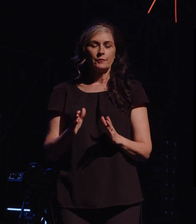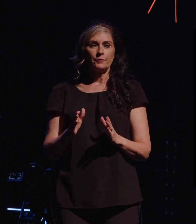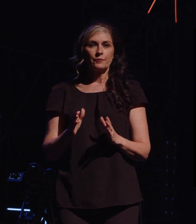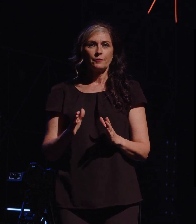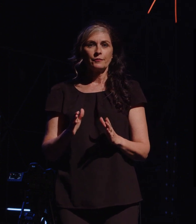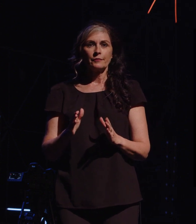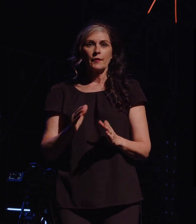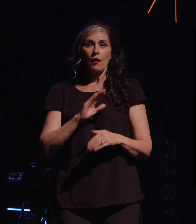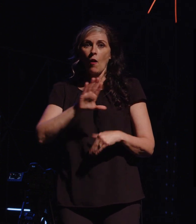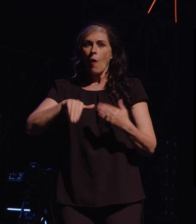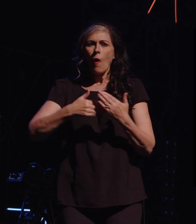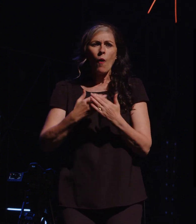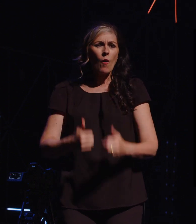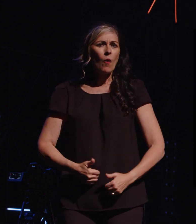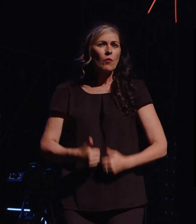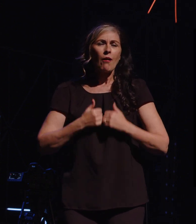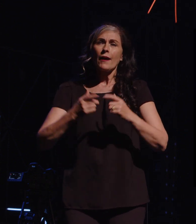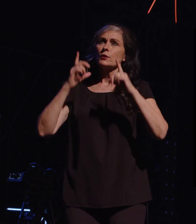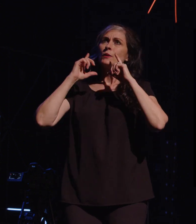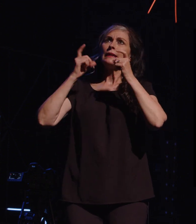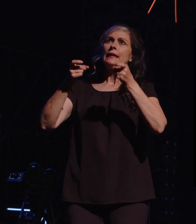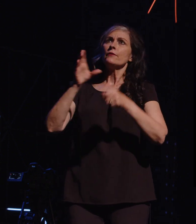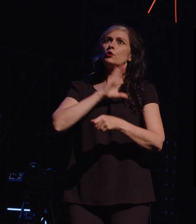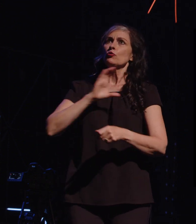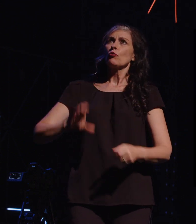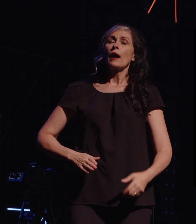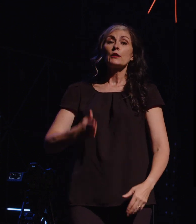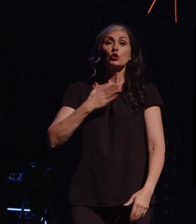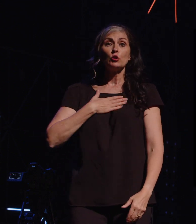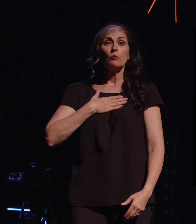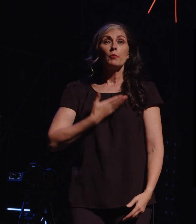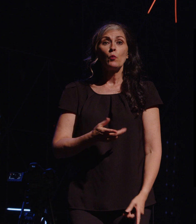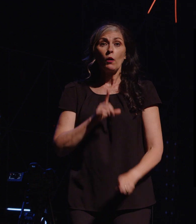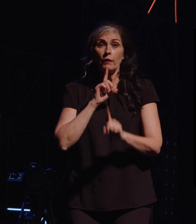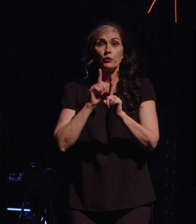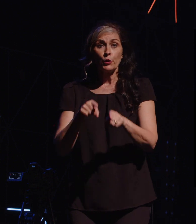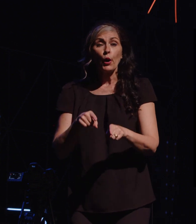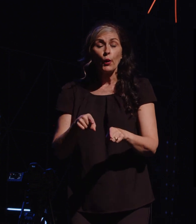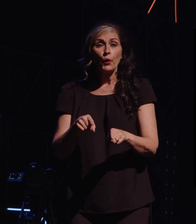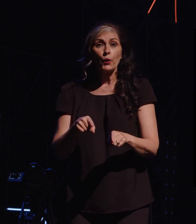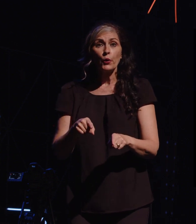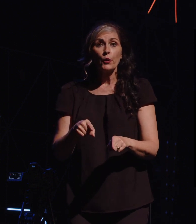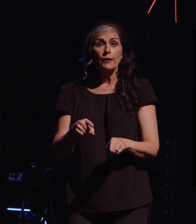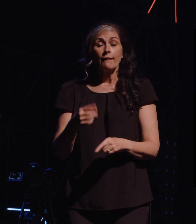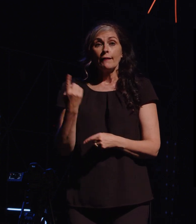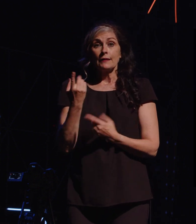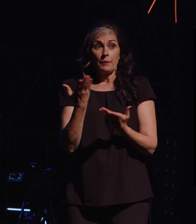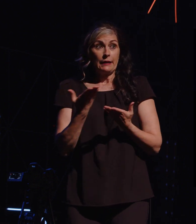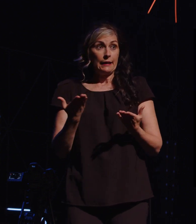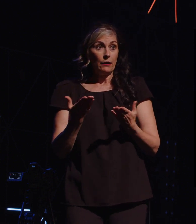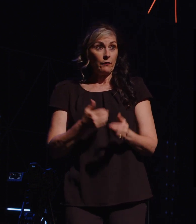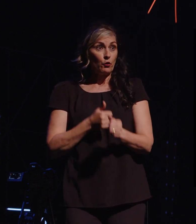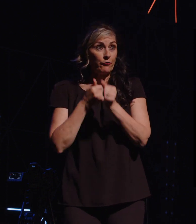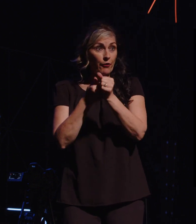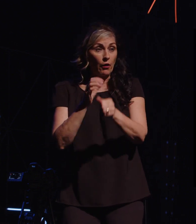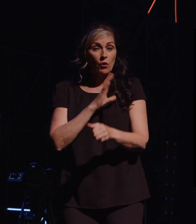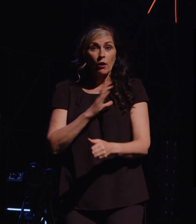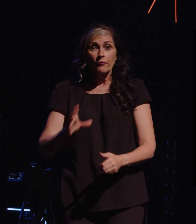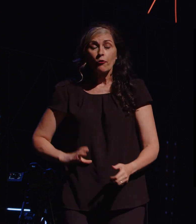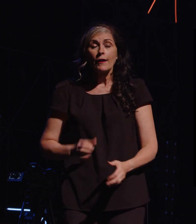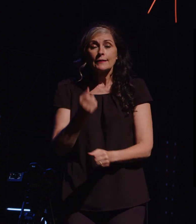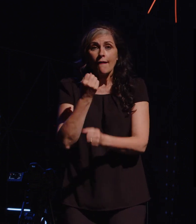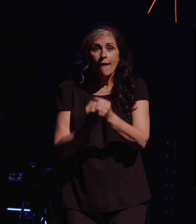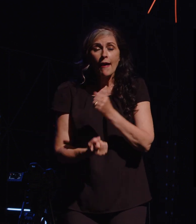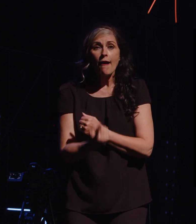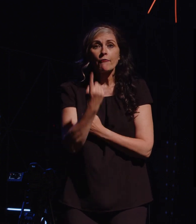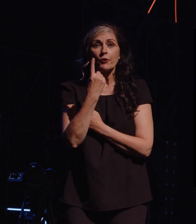to give our whole lives to Christ and to be willing to go. I think anyone here who's a follower of Christ,